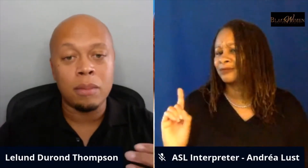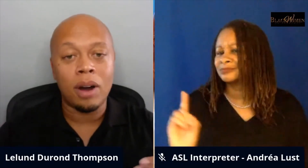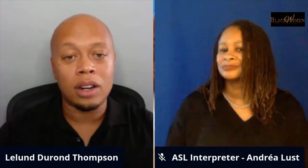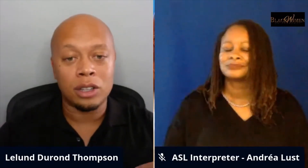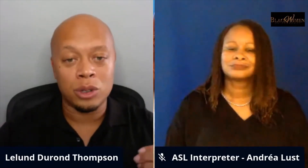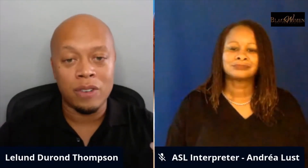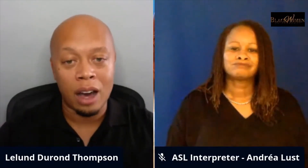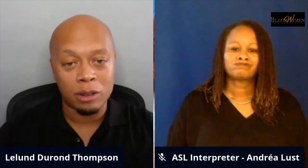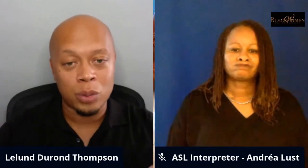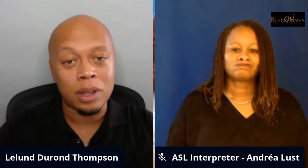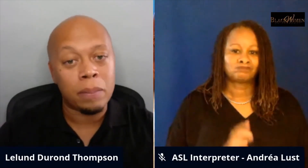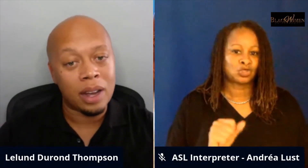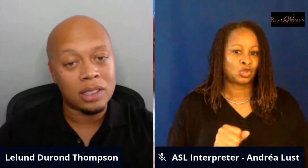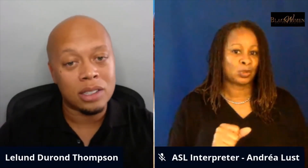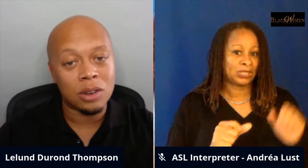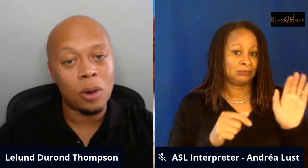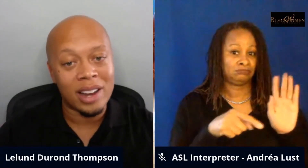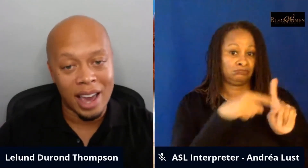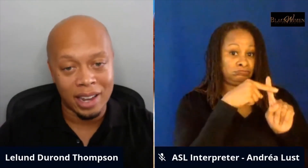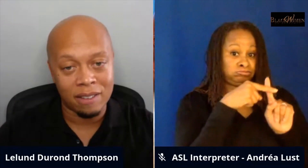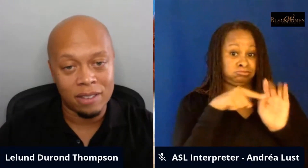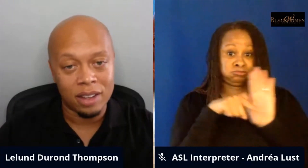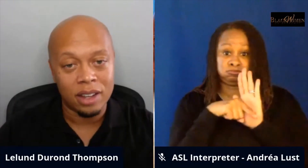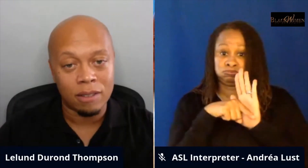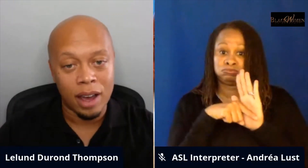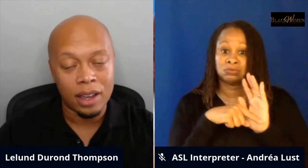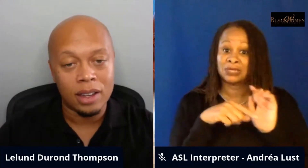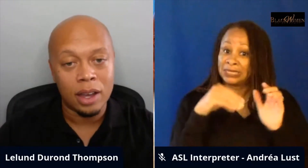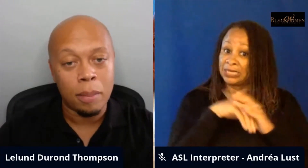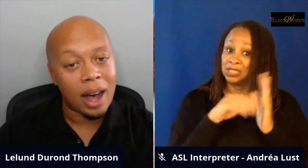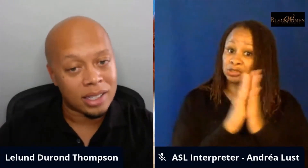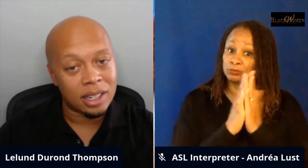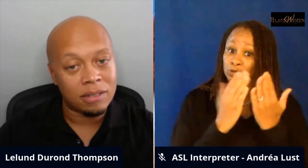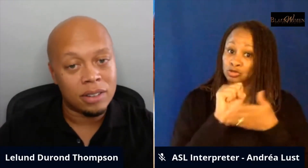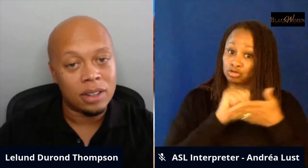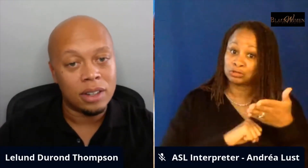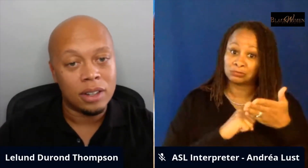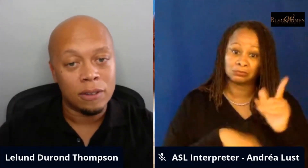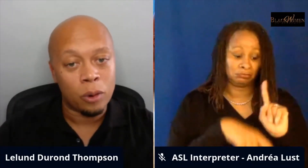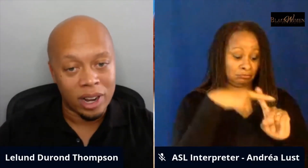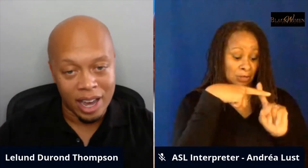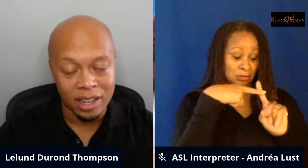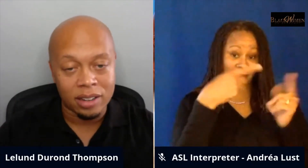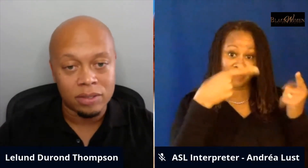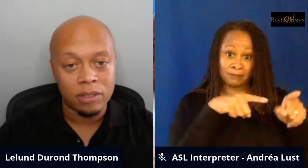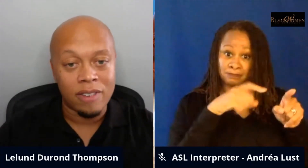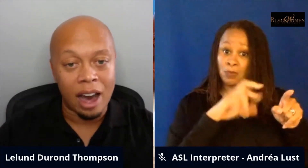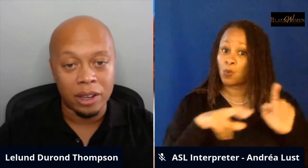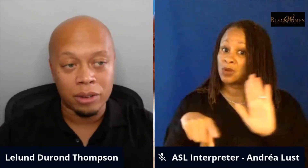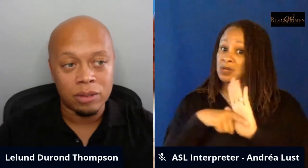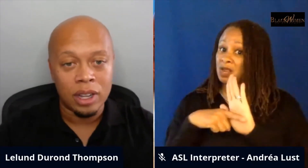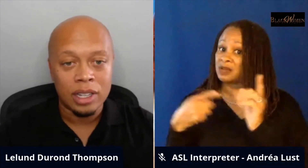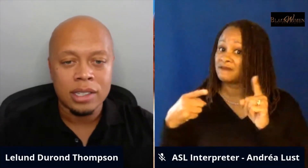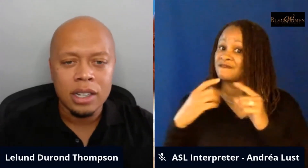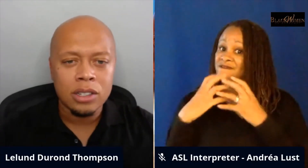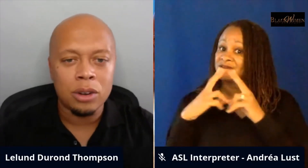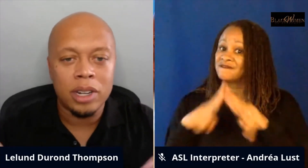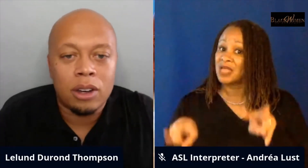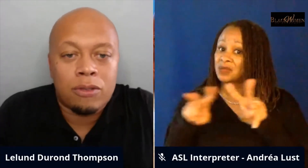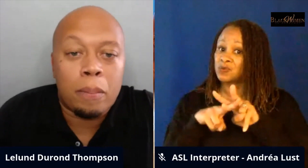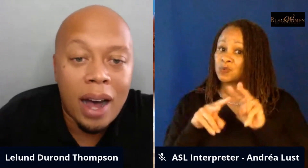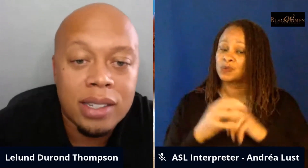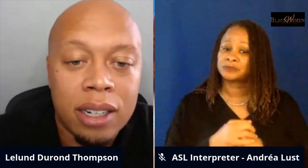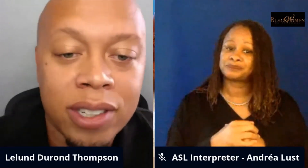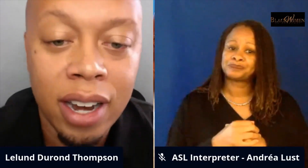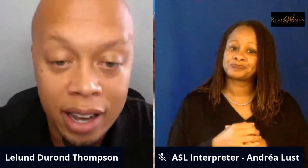You can mark those values with a plus or a negative, right? Positive or negative value. Scenes normally